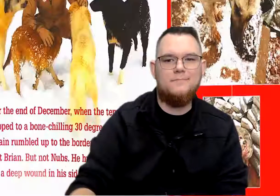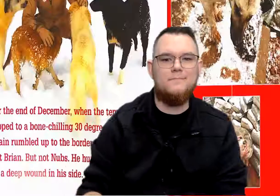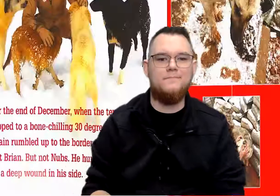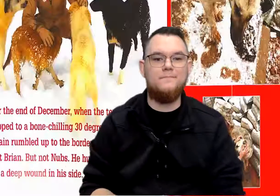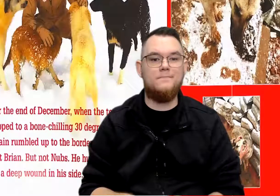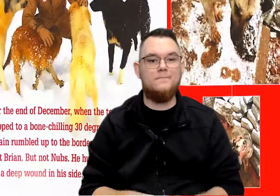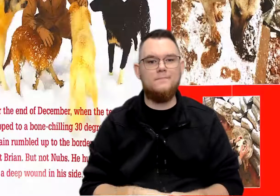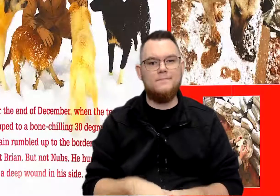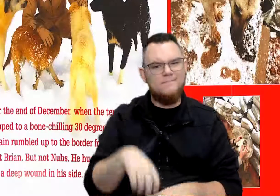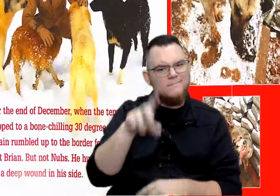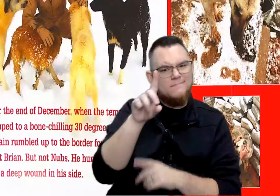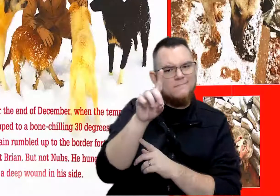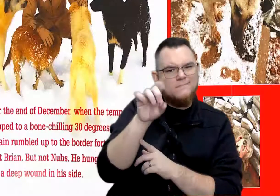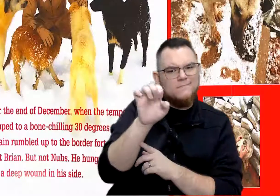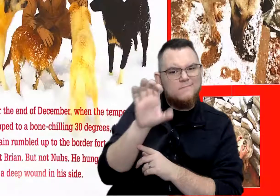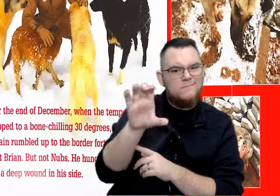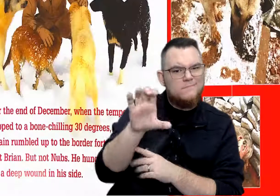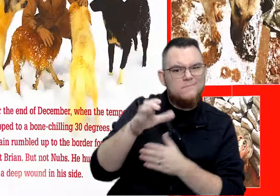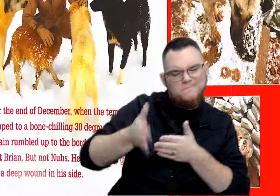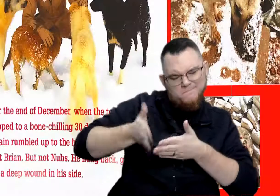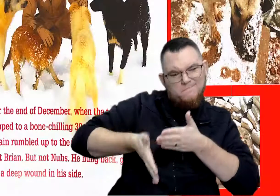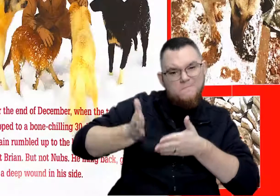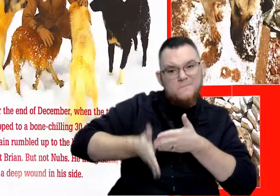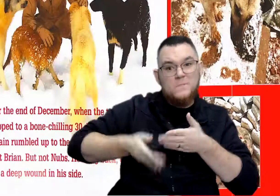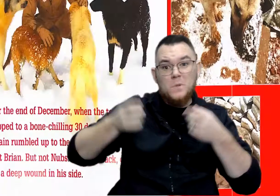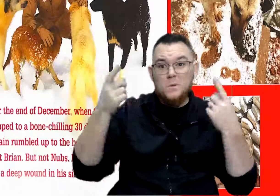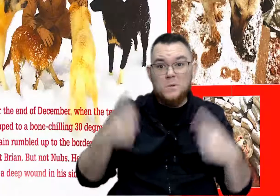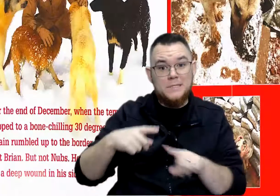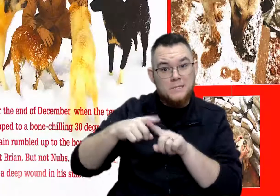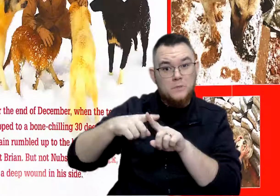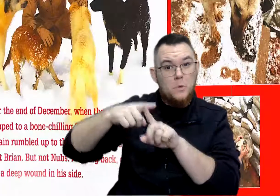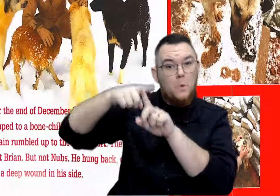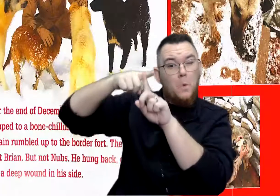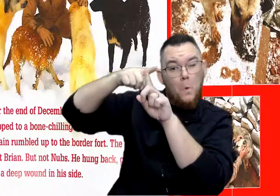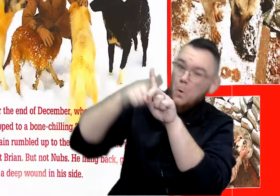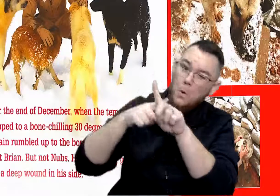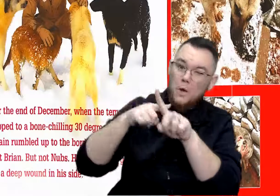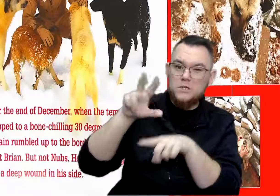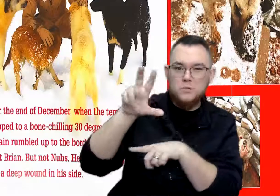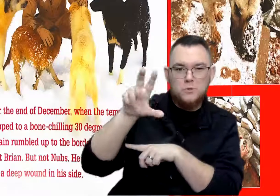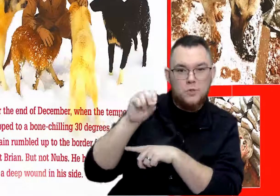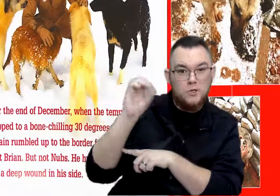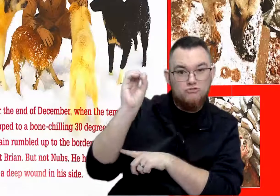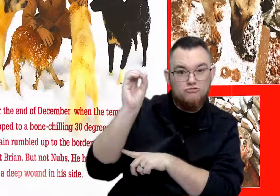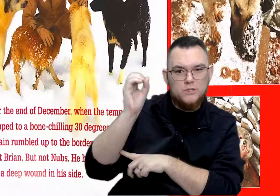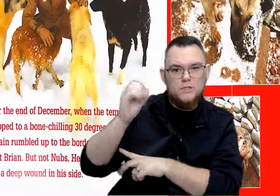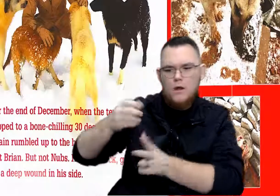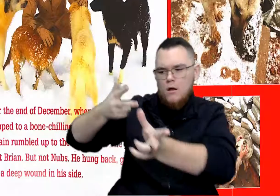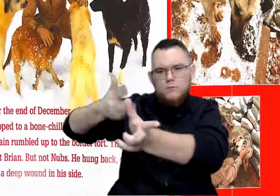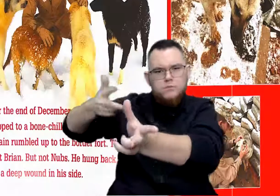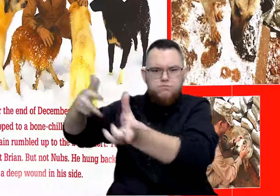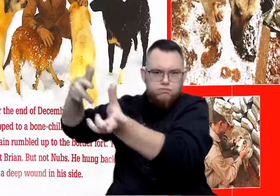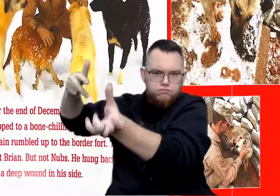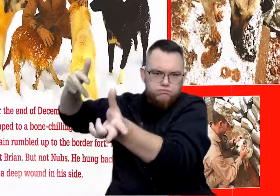Near the end of December, when the temperature dipped to a bone-chilling 30 degrees, the Humvees again rumbled to the border